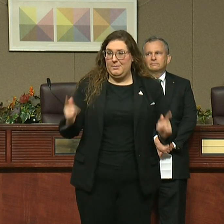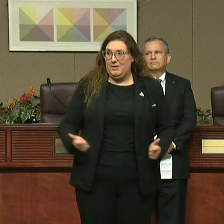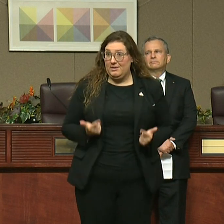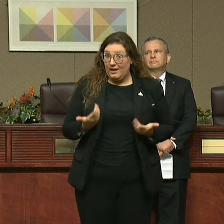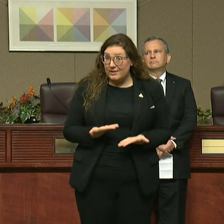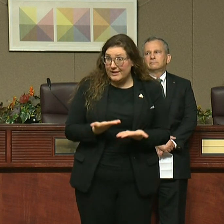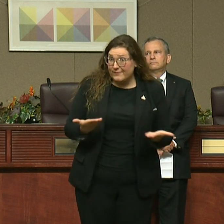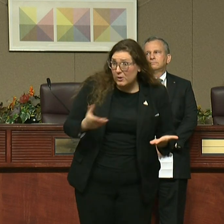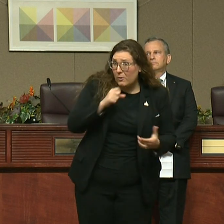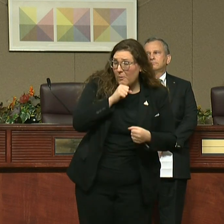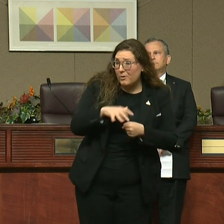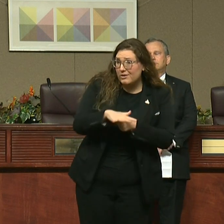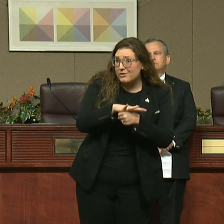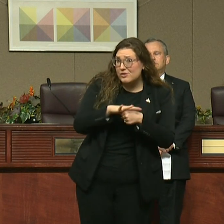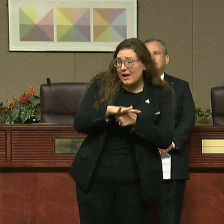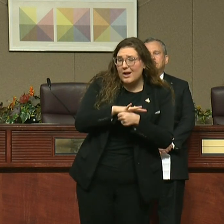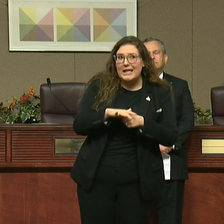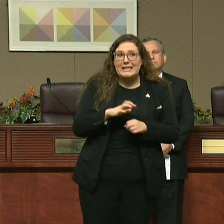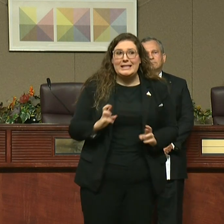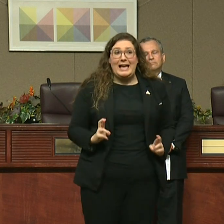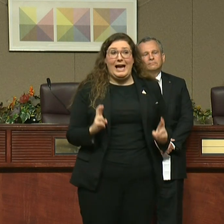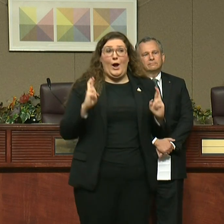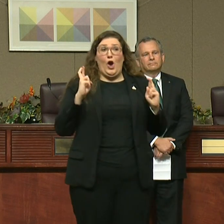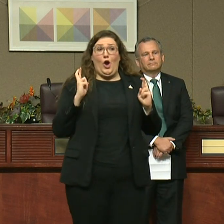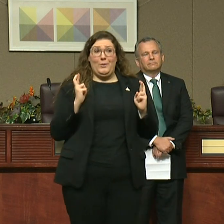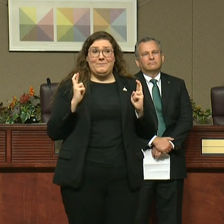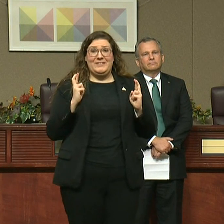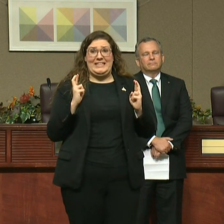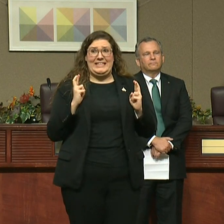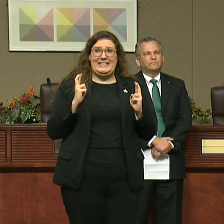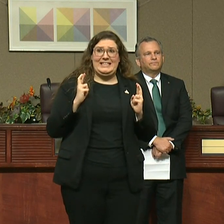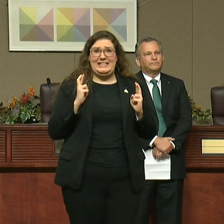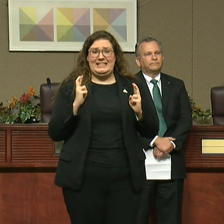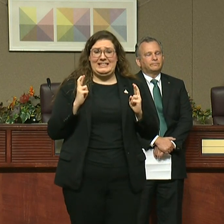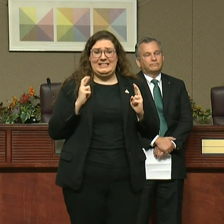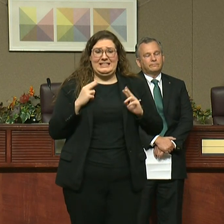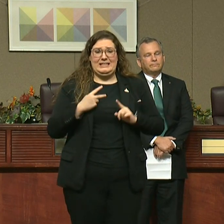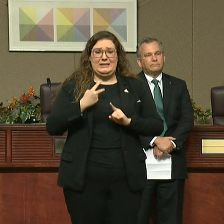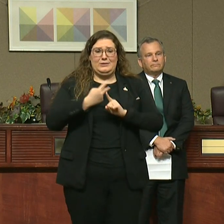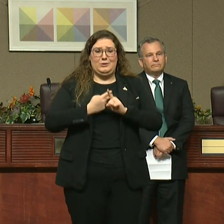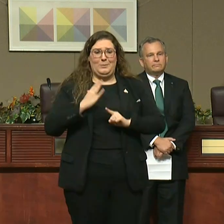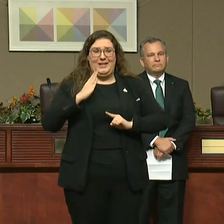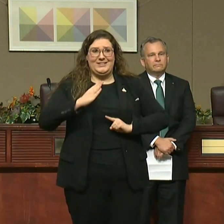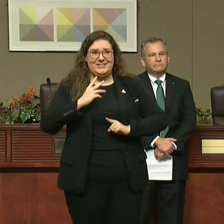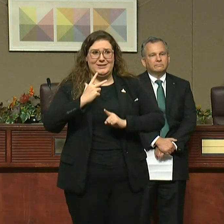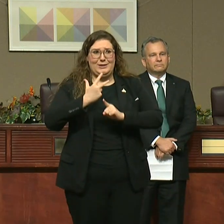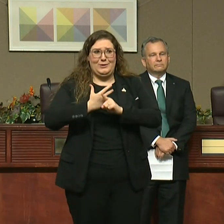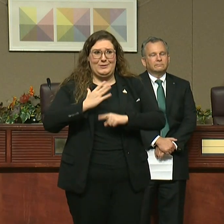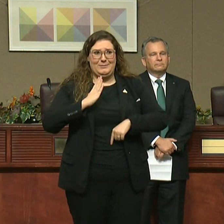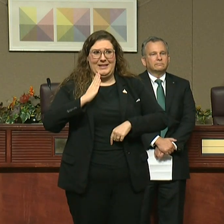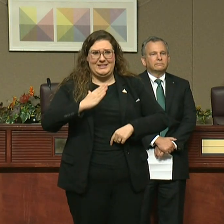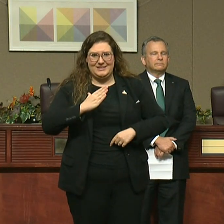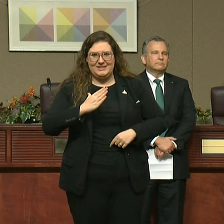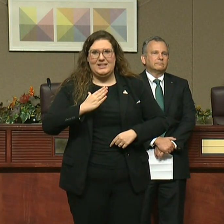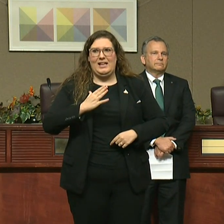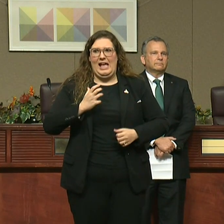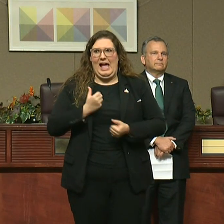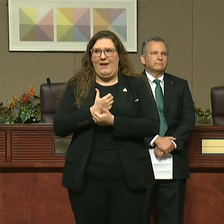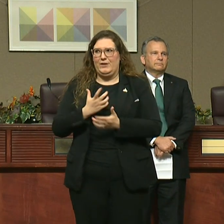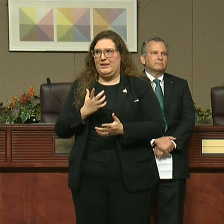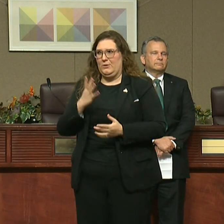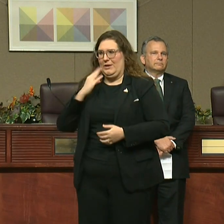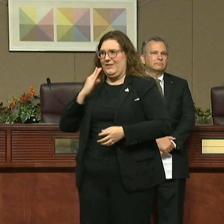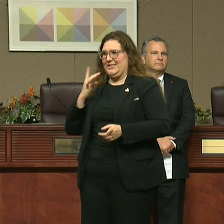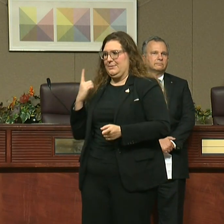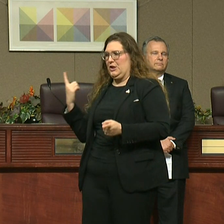And hopefully this 2 or 3 month period of time that we have experienced so far with the pandemic